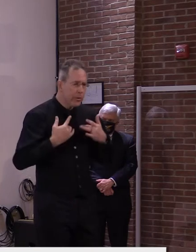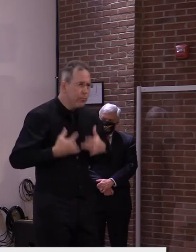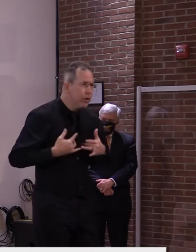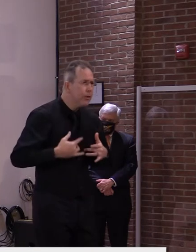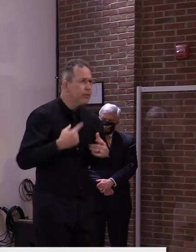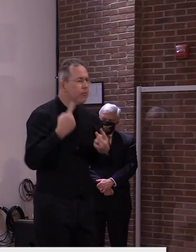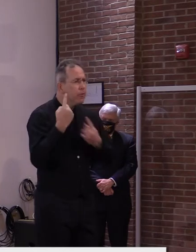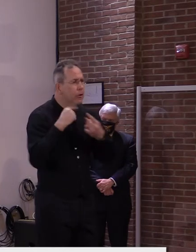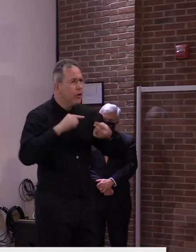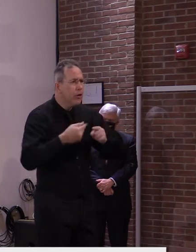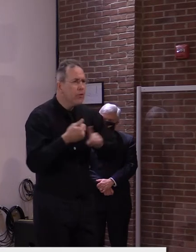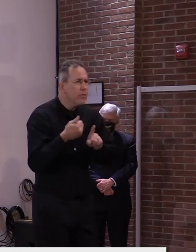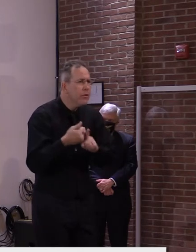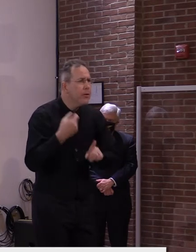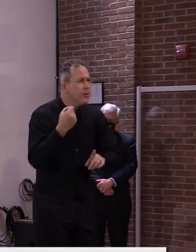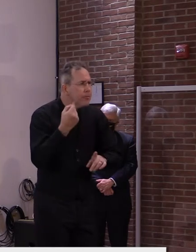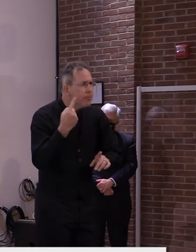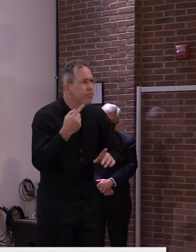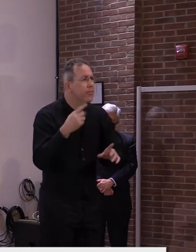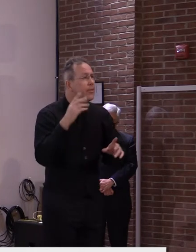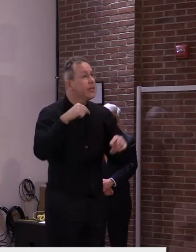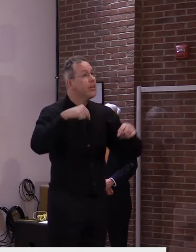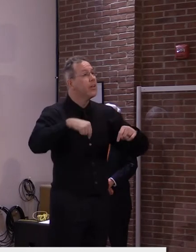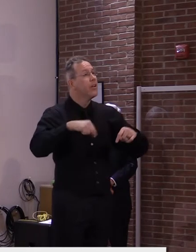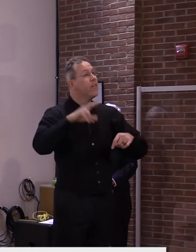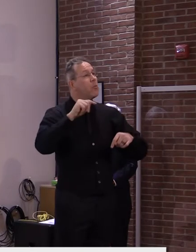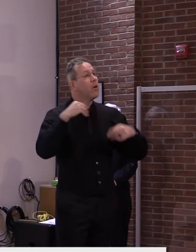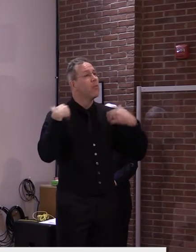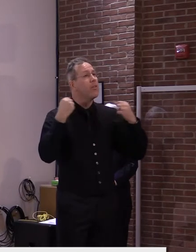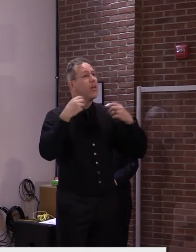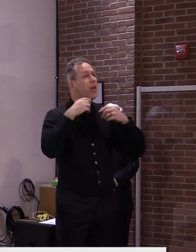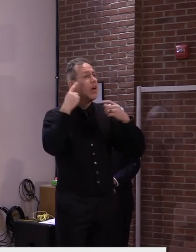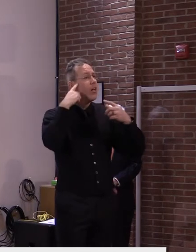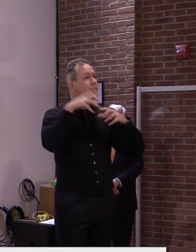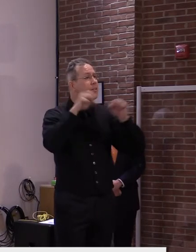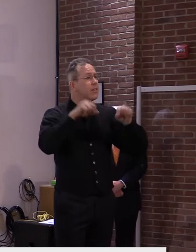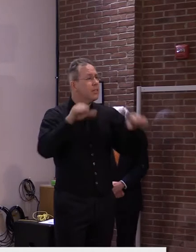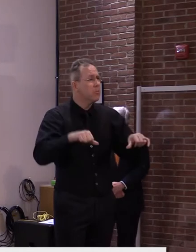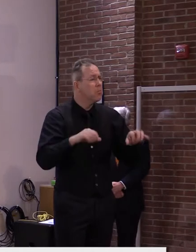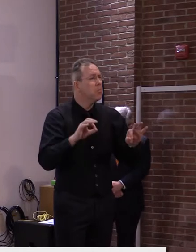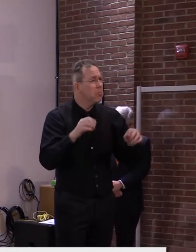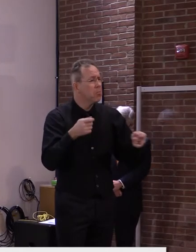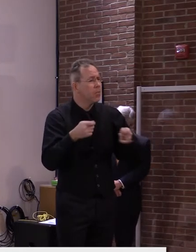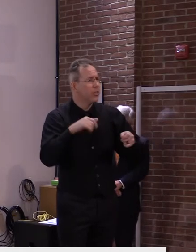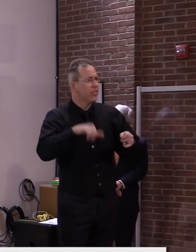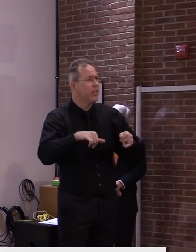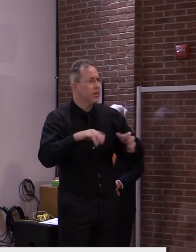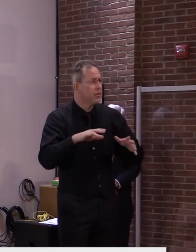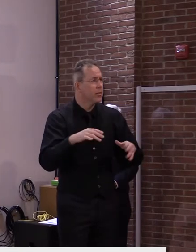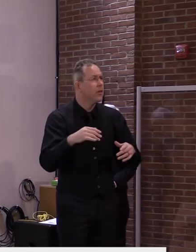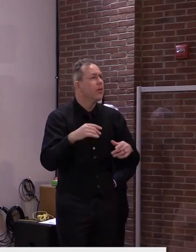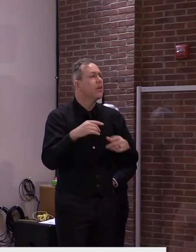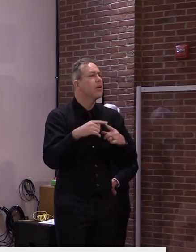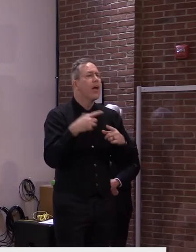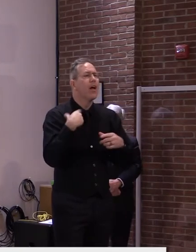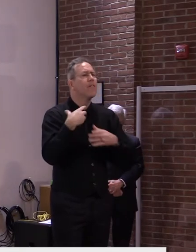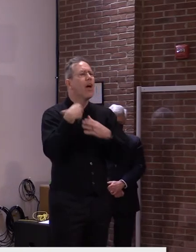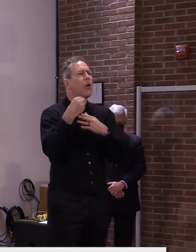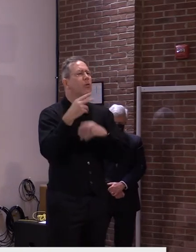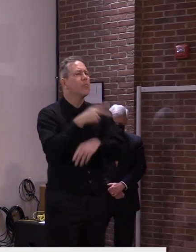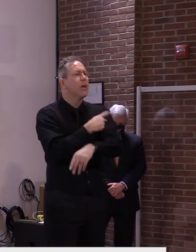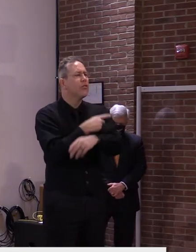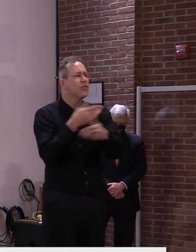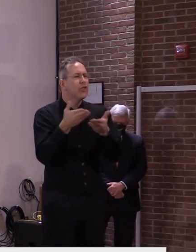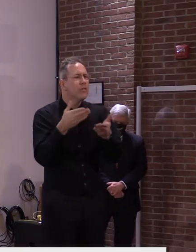does have capacity, especially for this kind of outpatient interaction that we're thinking about, whether it be done in